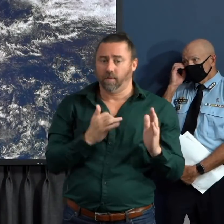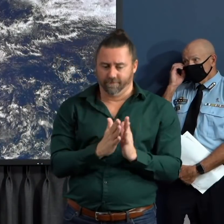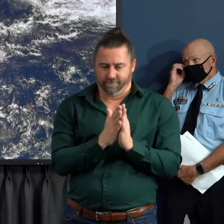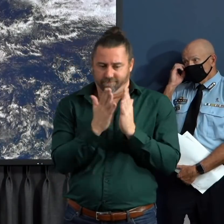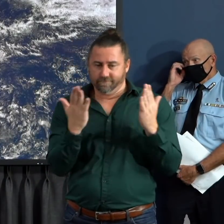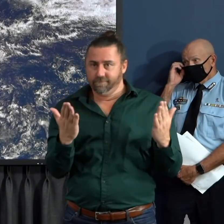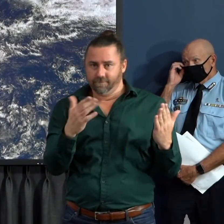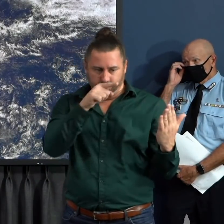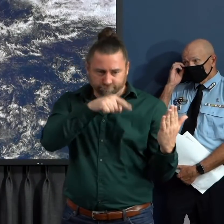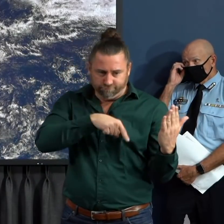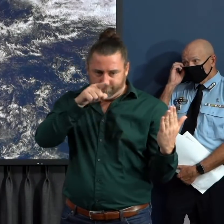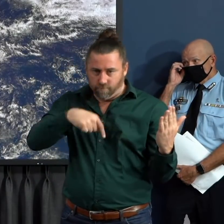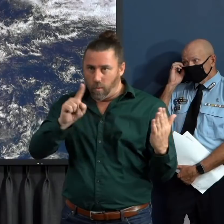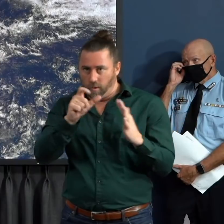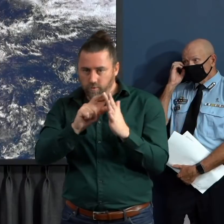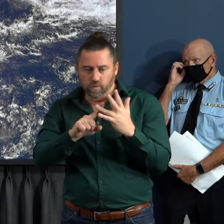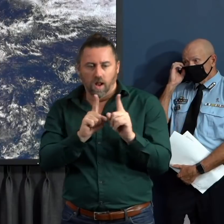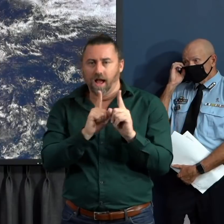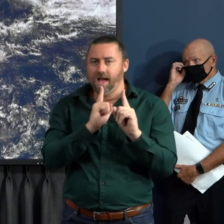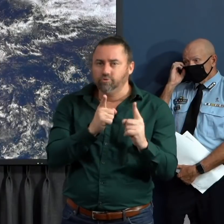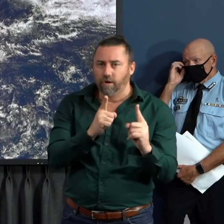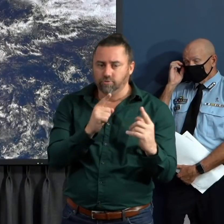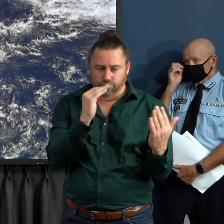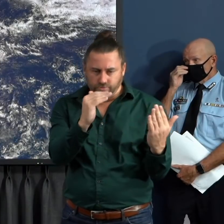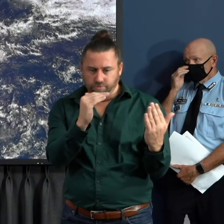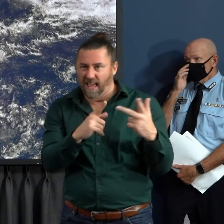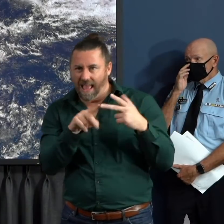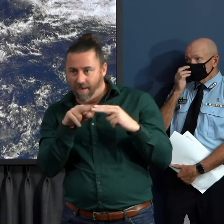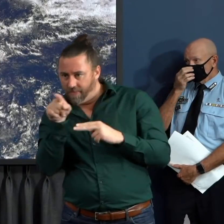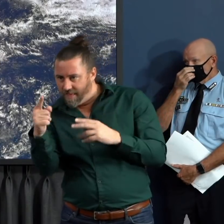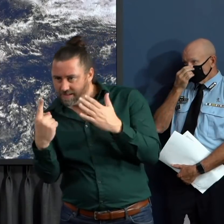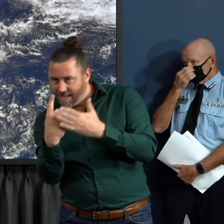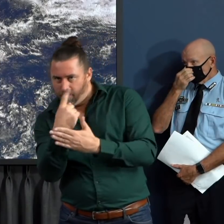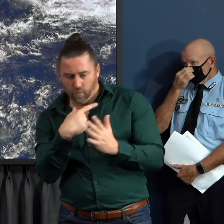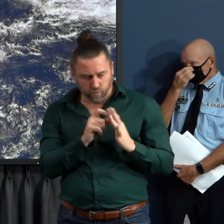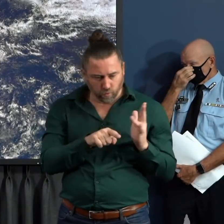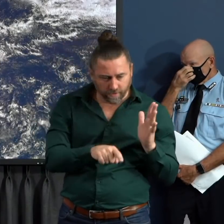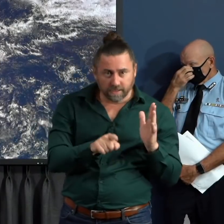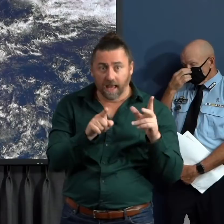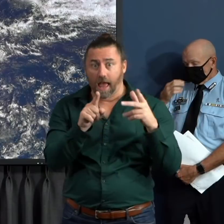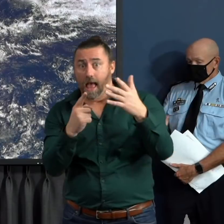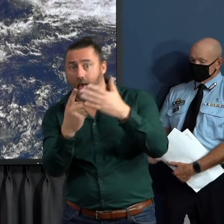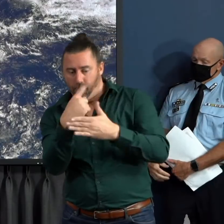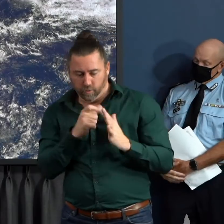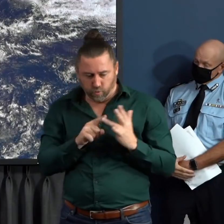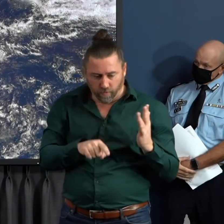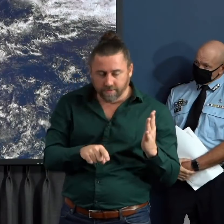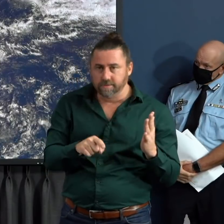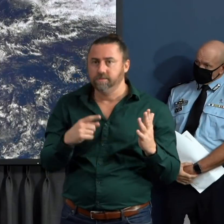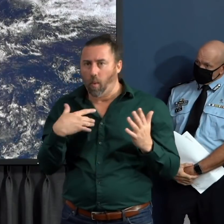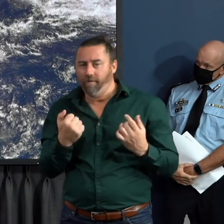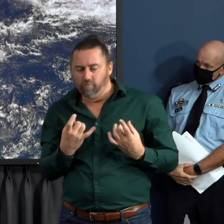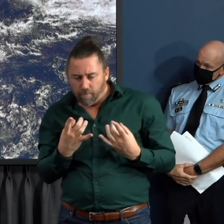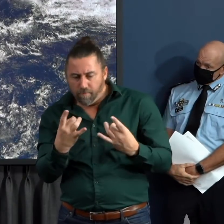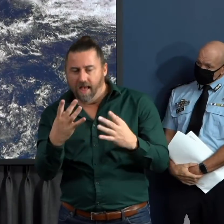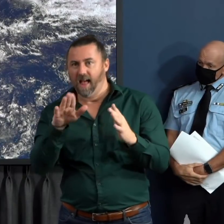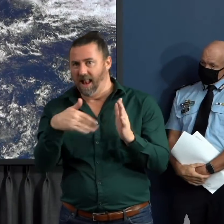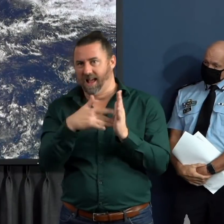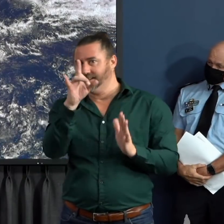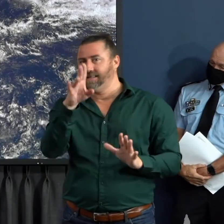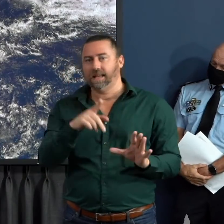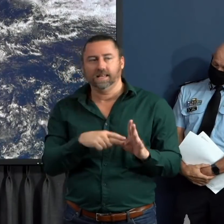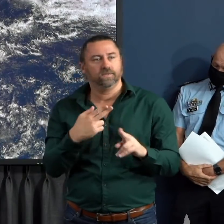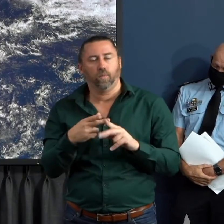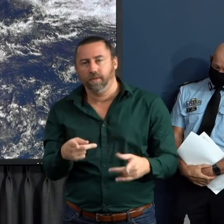in regards to Wivenhoe, and to reiterate a couple of other points made by the Premier and the Lord Mayor, is about the work that does happen